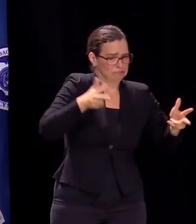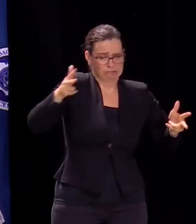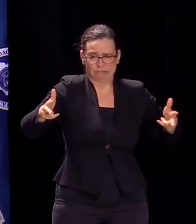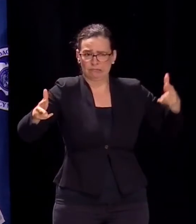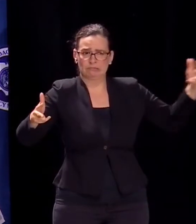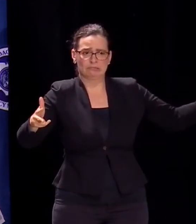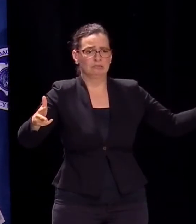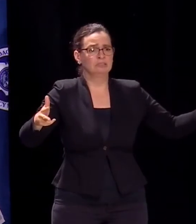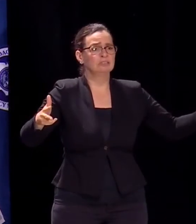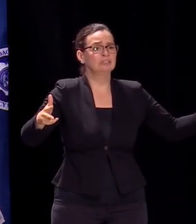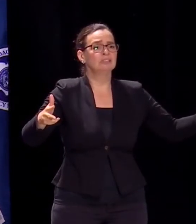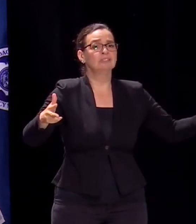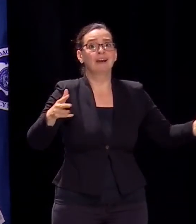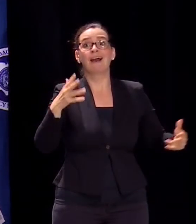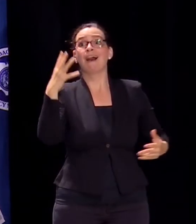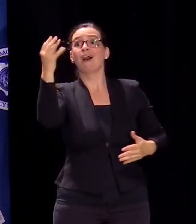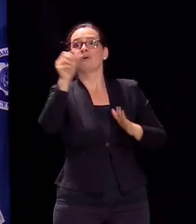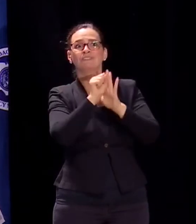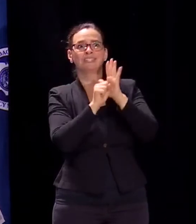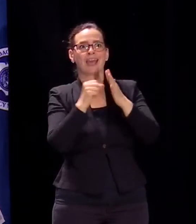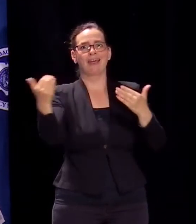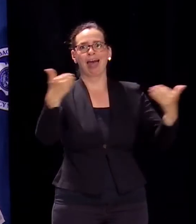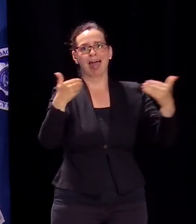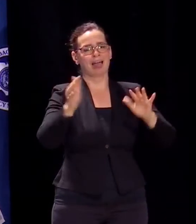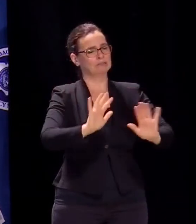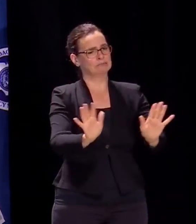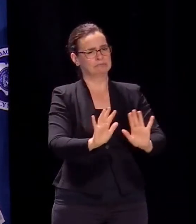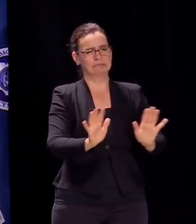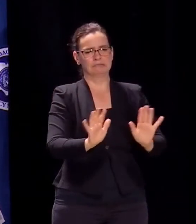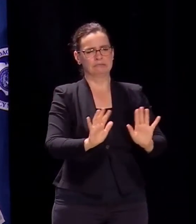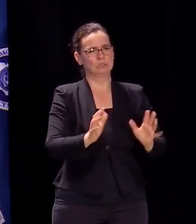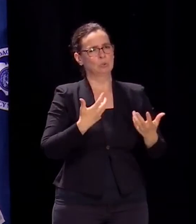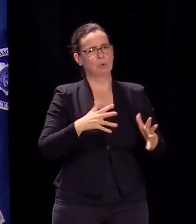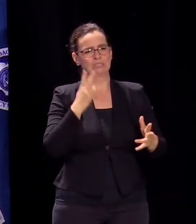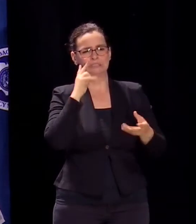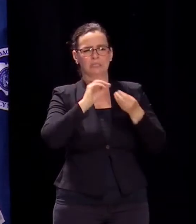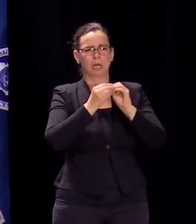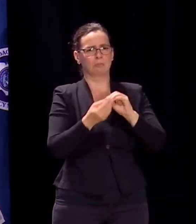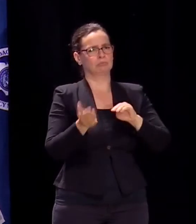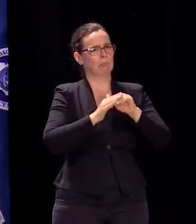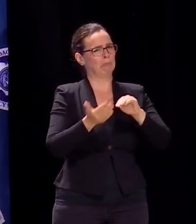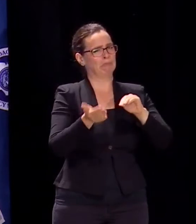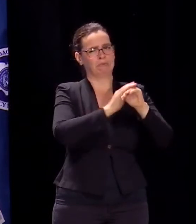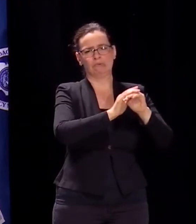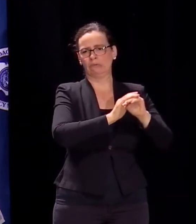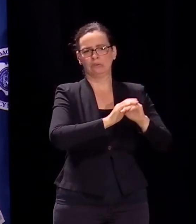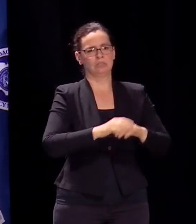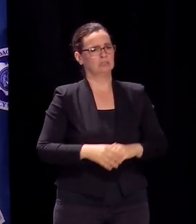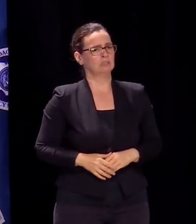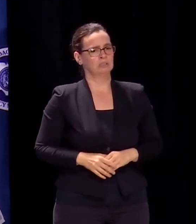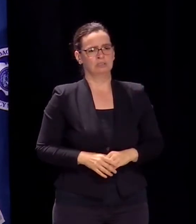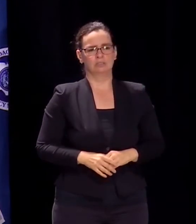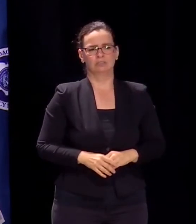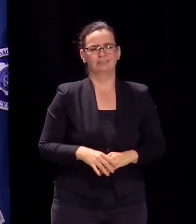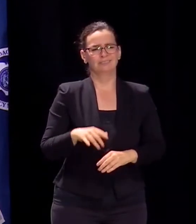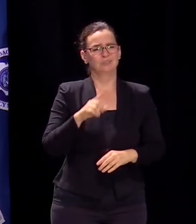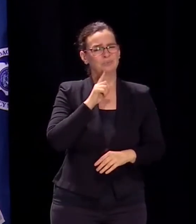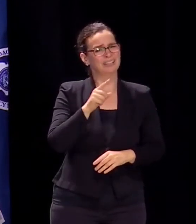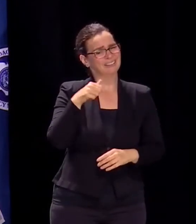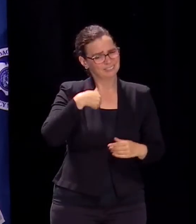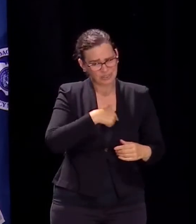those. So these are the things that are going on. This is the reality of COVID. I think we need to get things